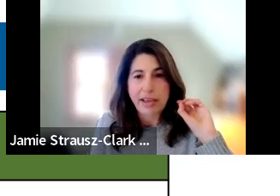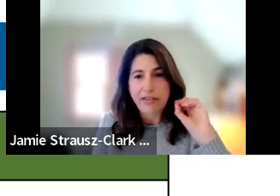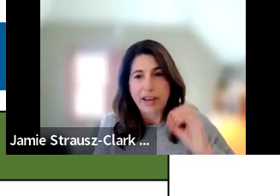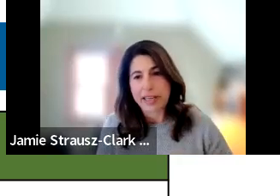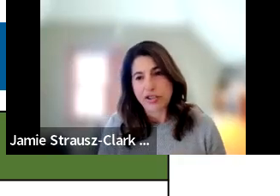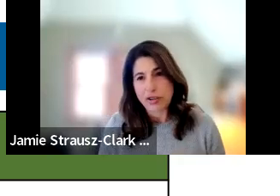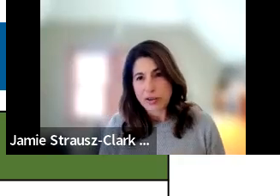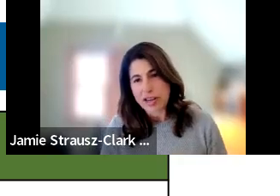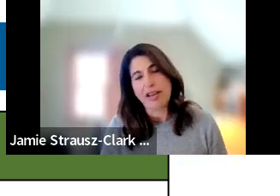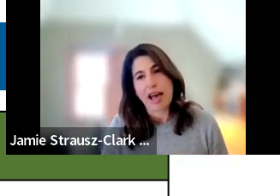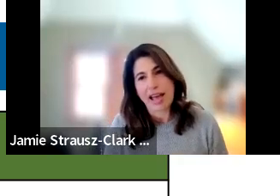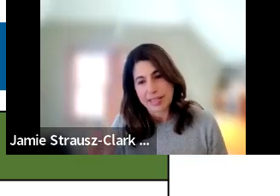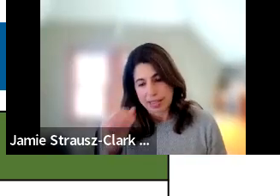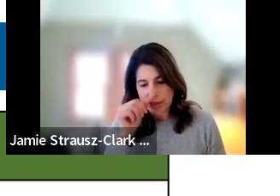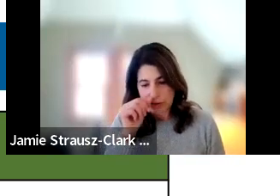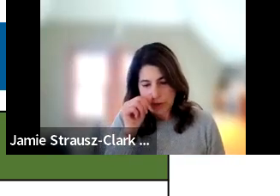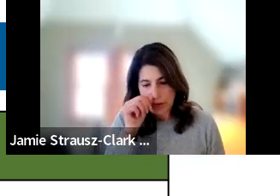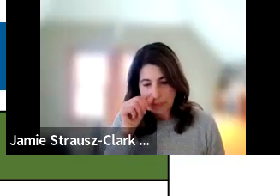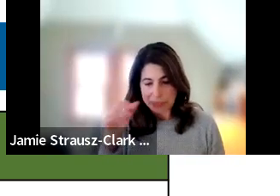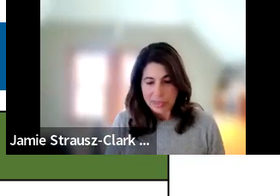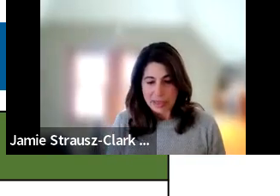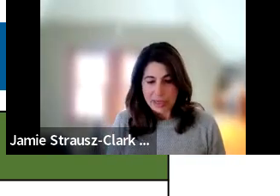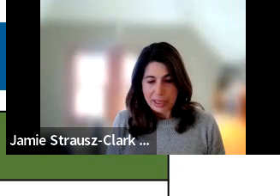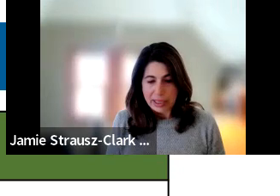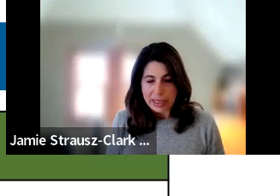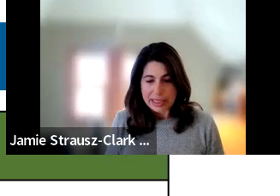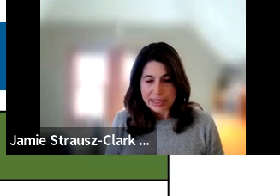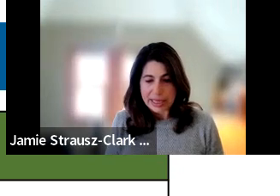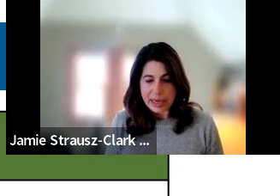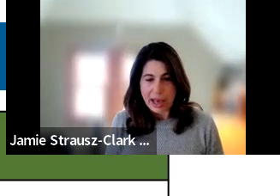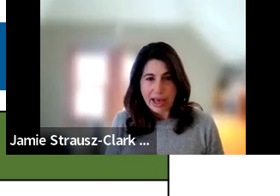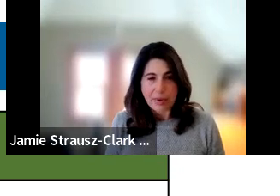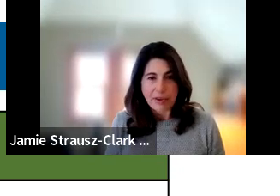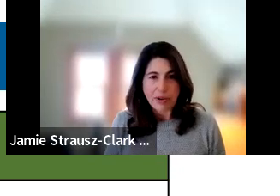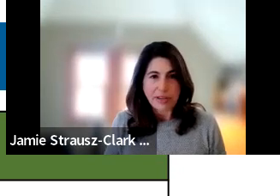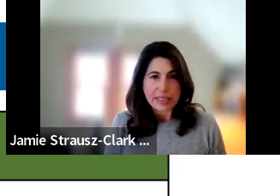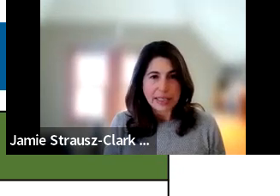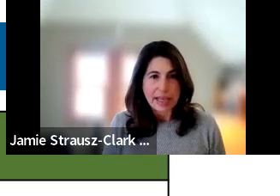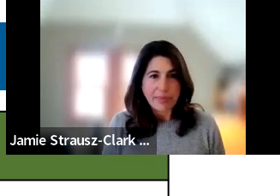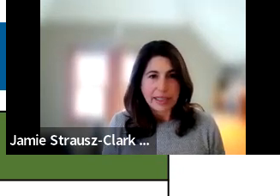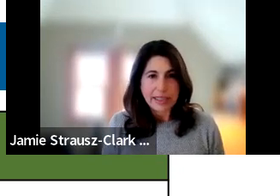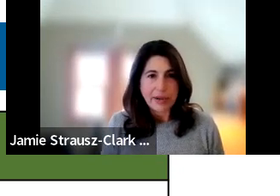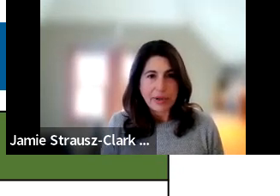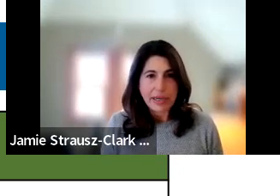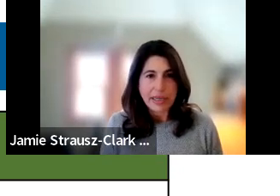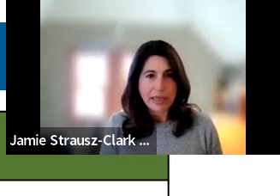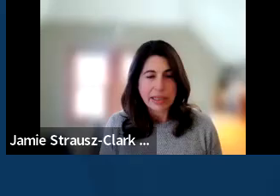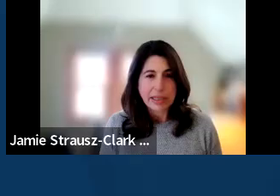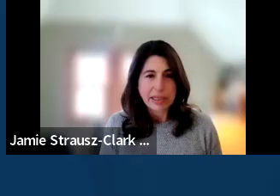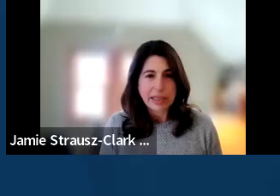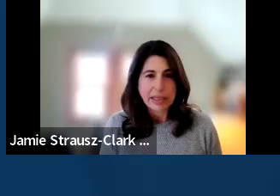6:18. Finally, adjourn at 6:30. Let's see, if you could advance the slide, please,